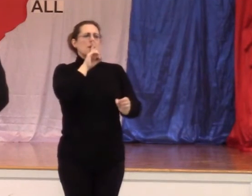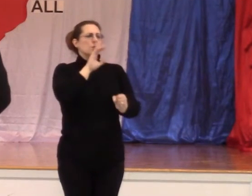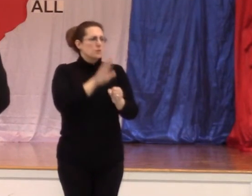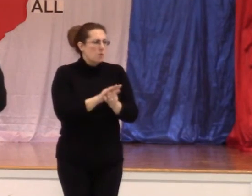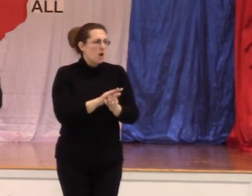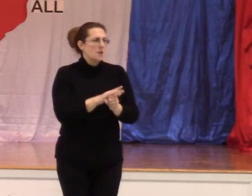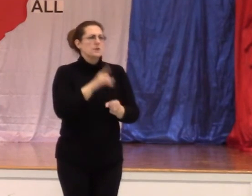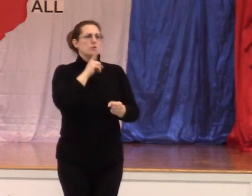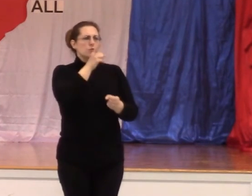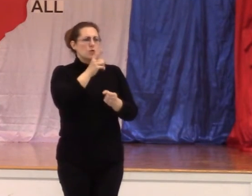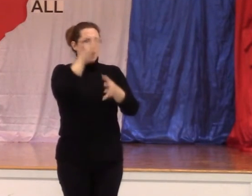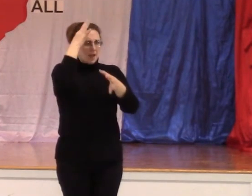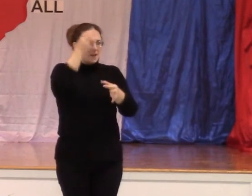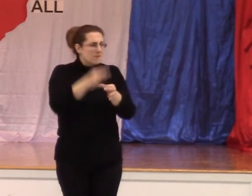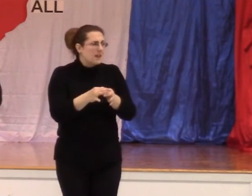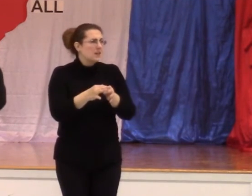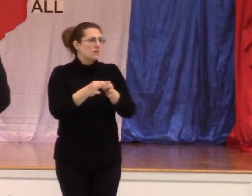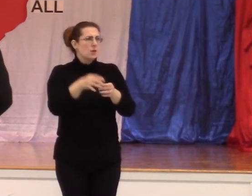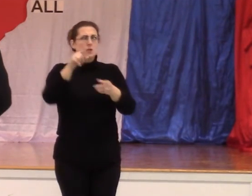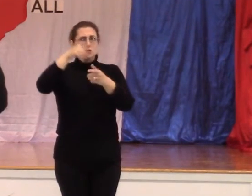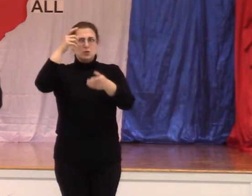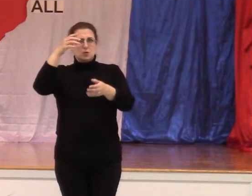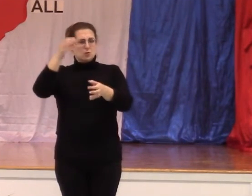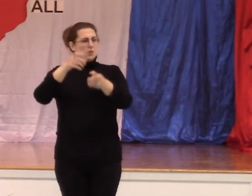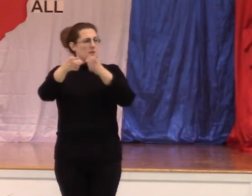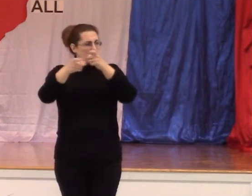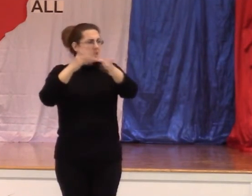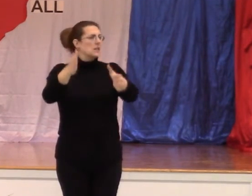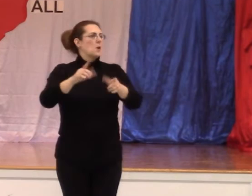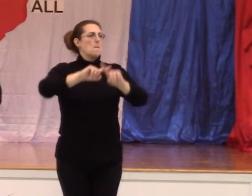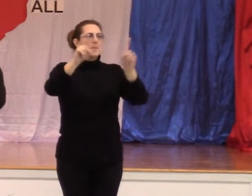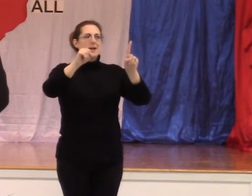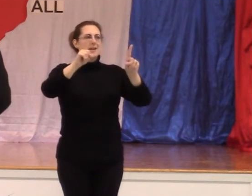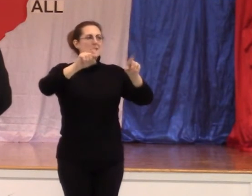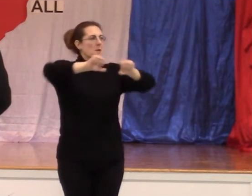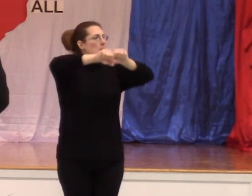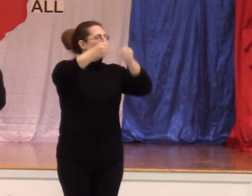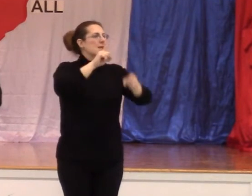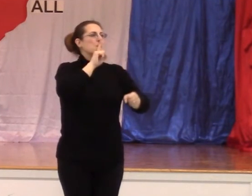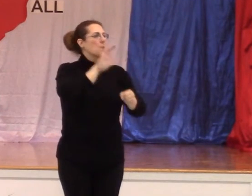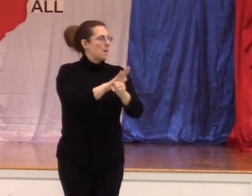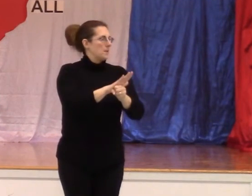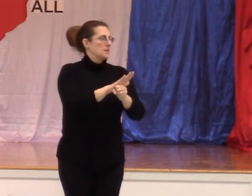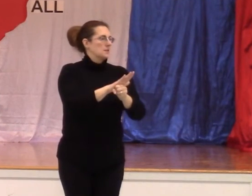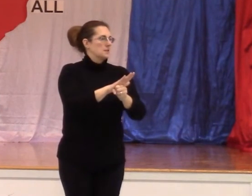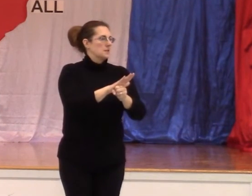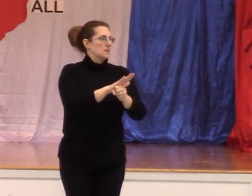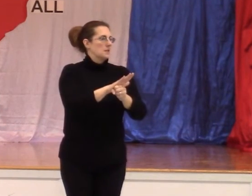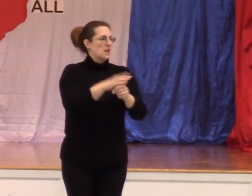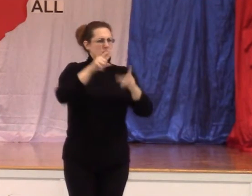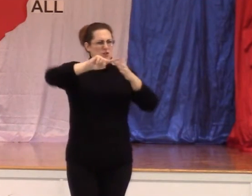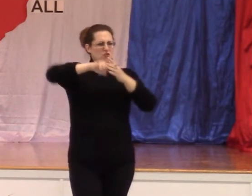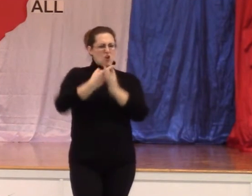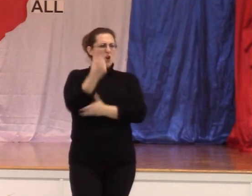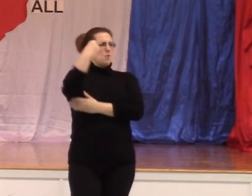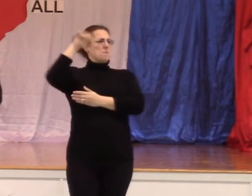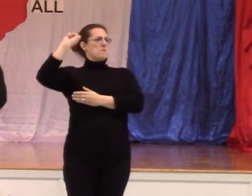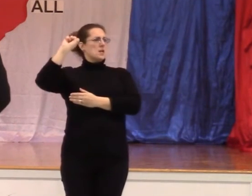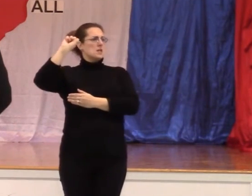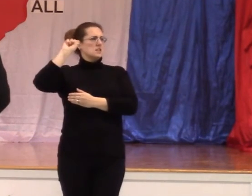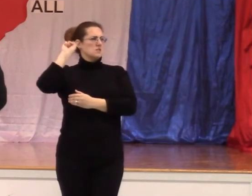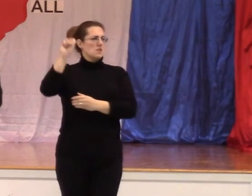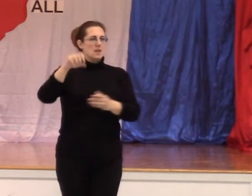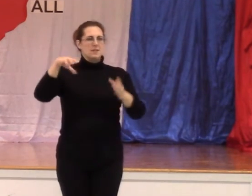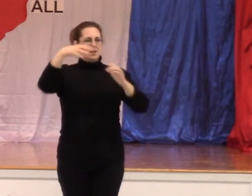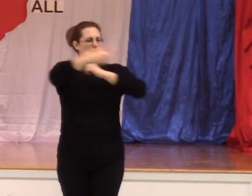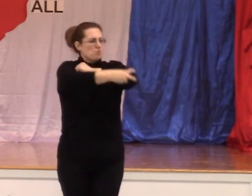submissive and obedient to their rulers, but now they are deliberately and violently breaking this oath. They are starting a rebellion and are violently